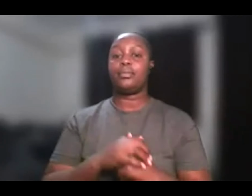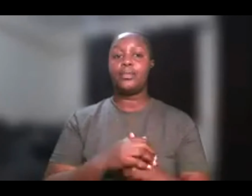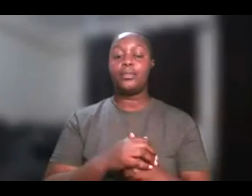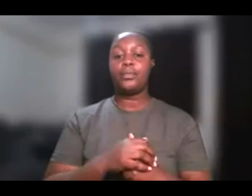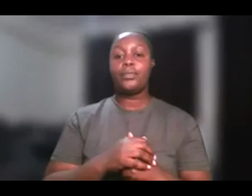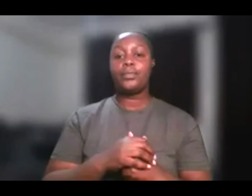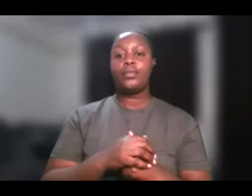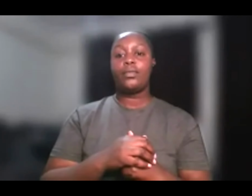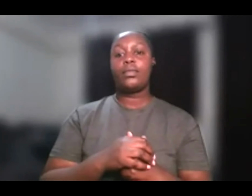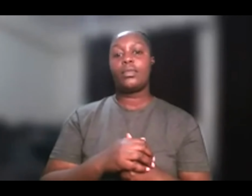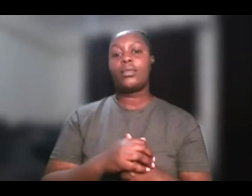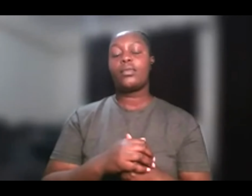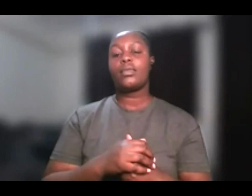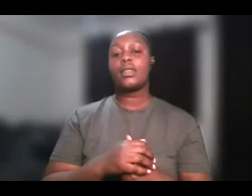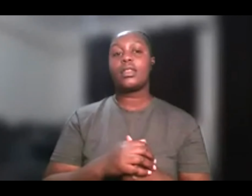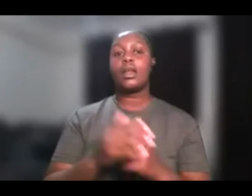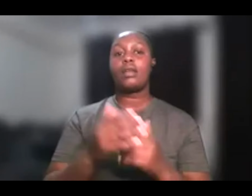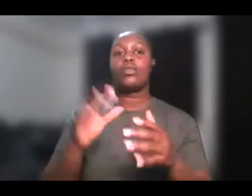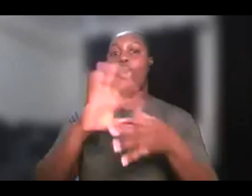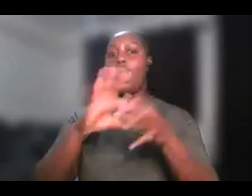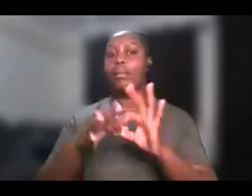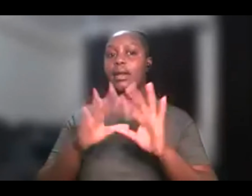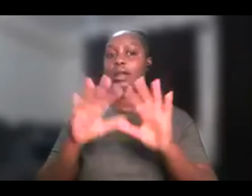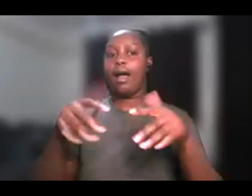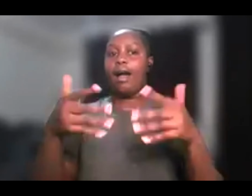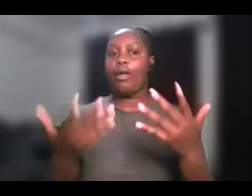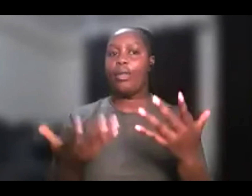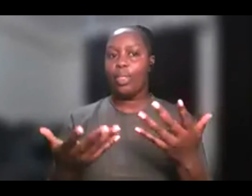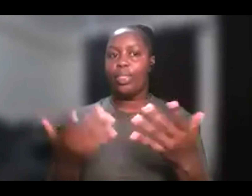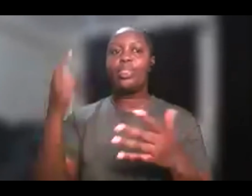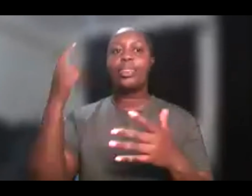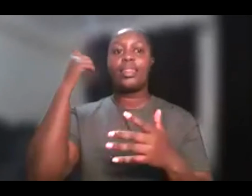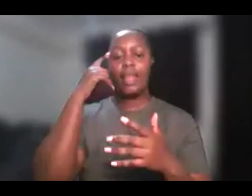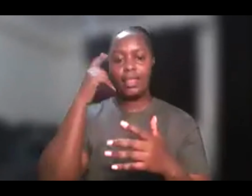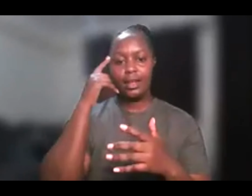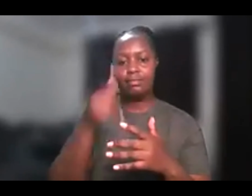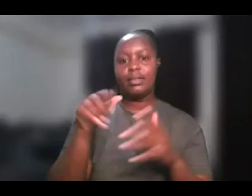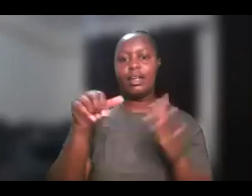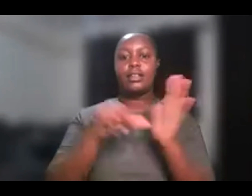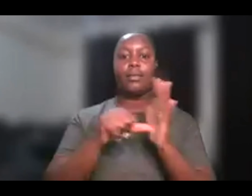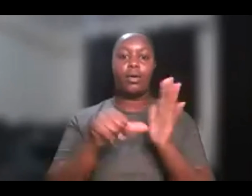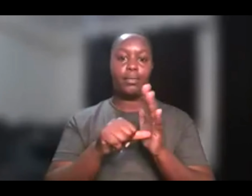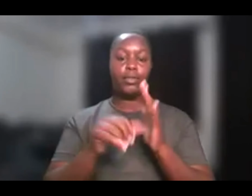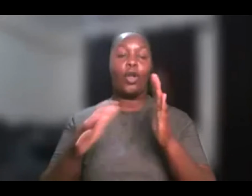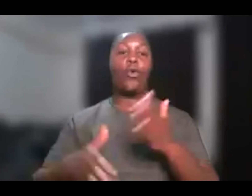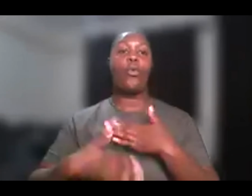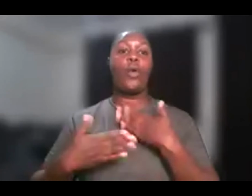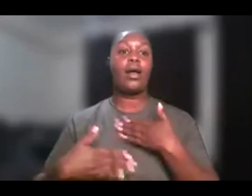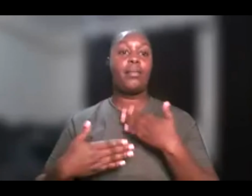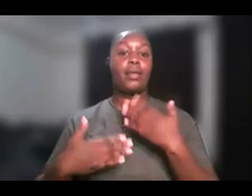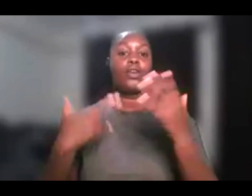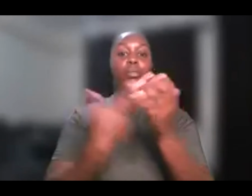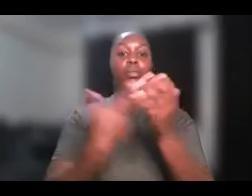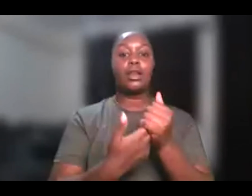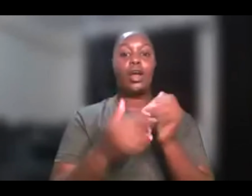How do you want to collaborate? I think it's a big problem. So we're happy to partner with different bodies,